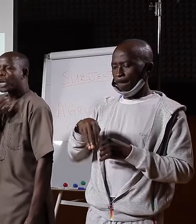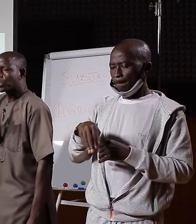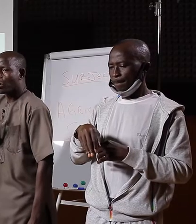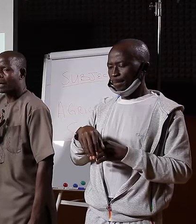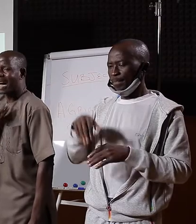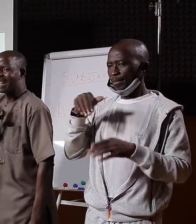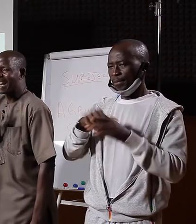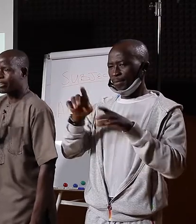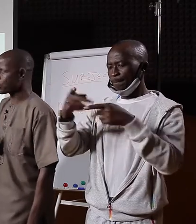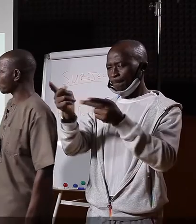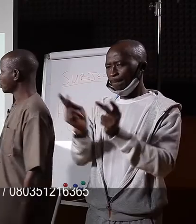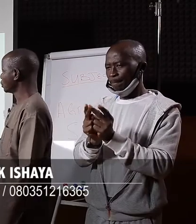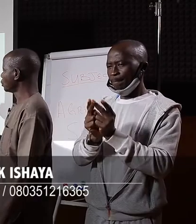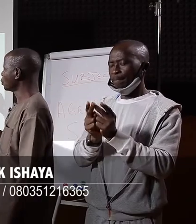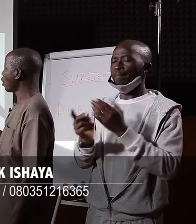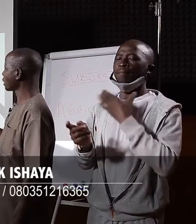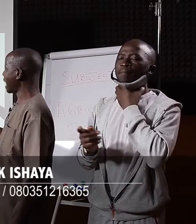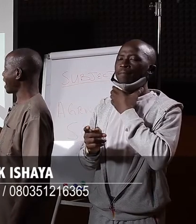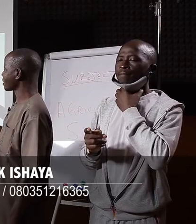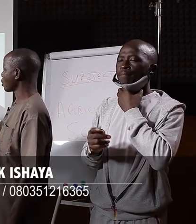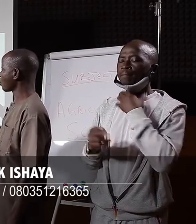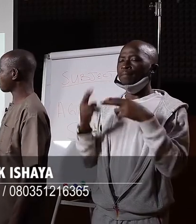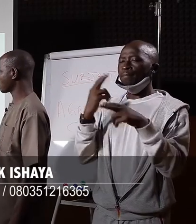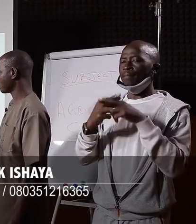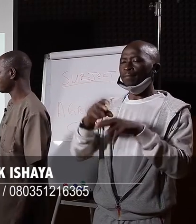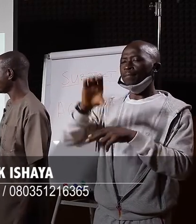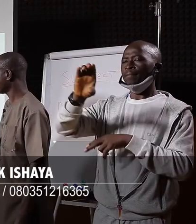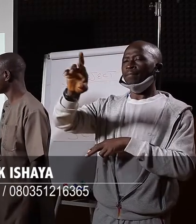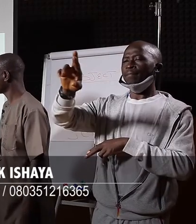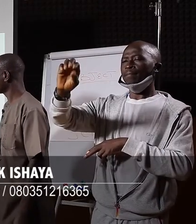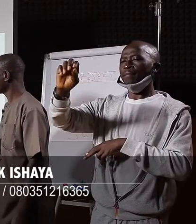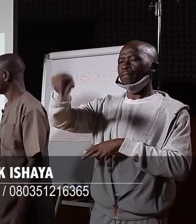a projection at the neck region, known as crypt.